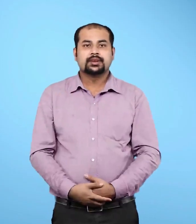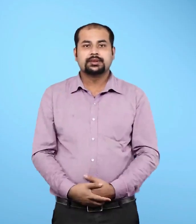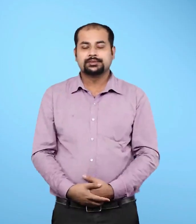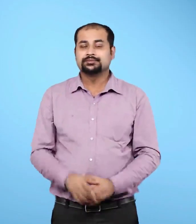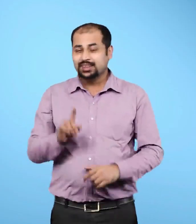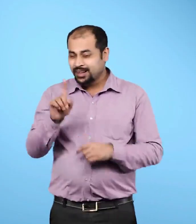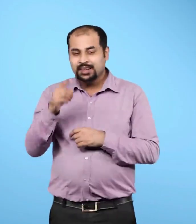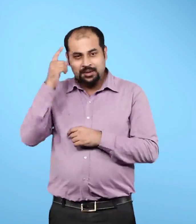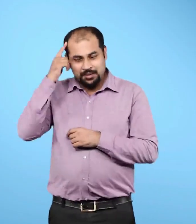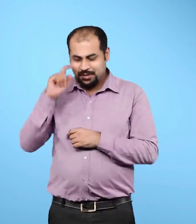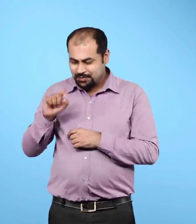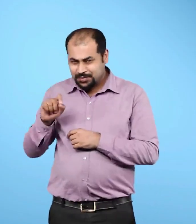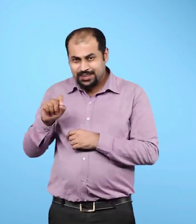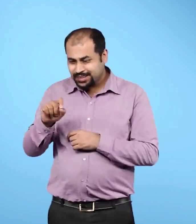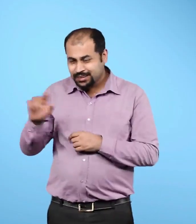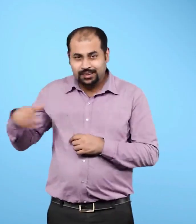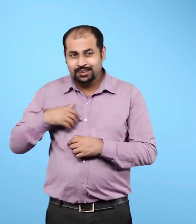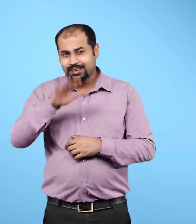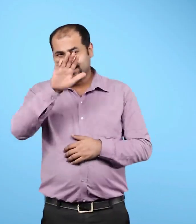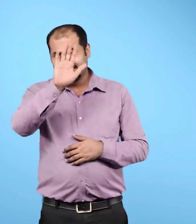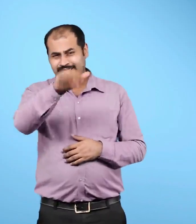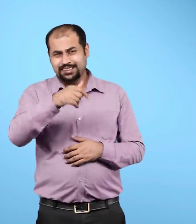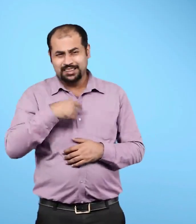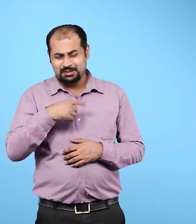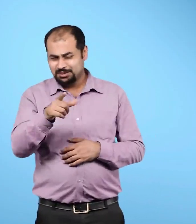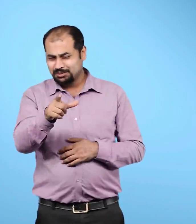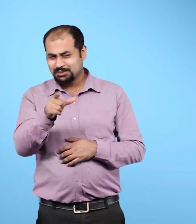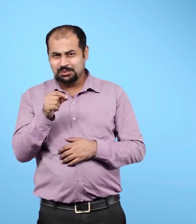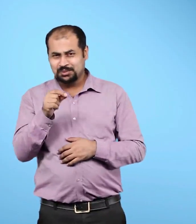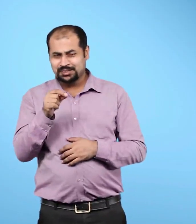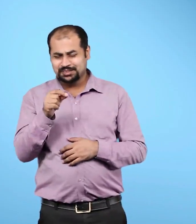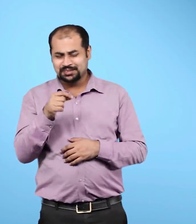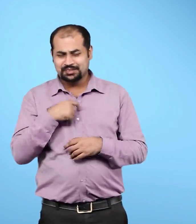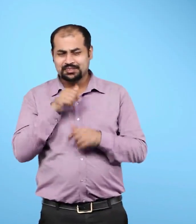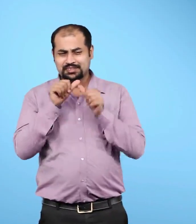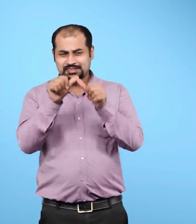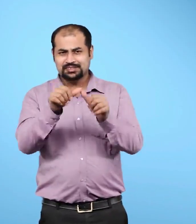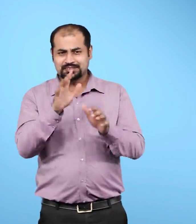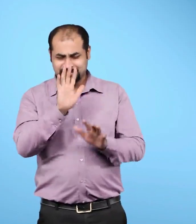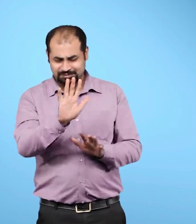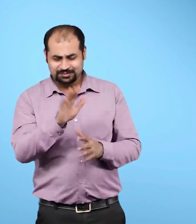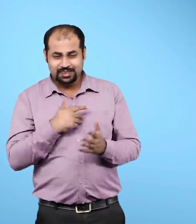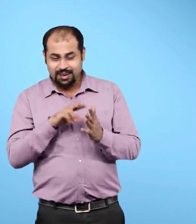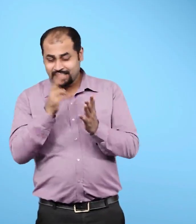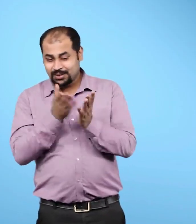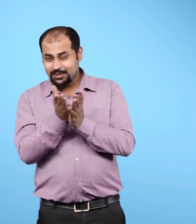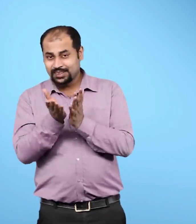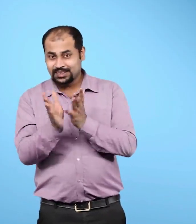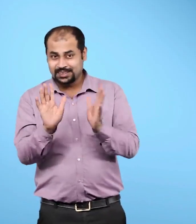A small black ant is standing at the right side of table and is saying, I have a